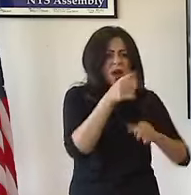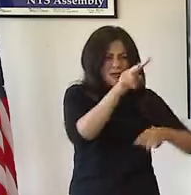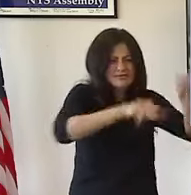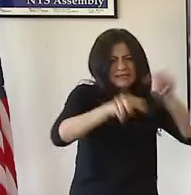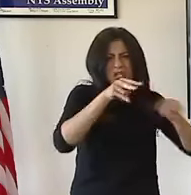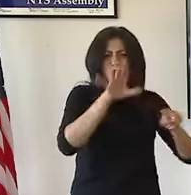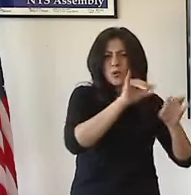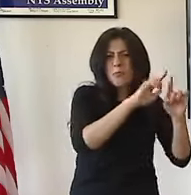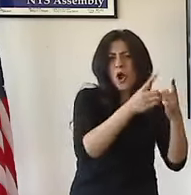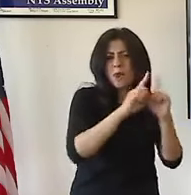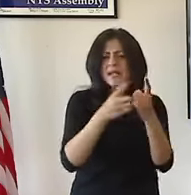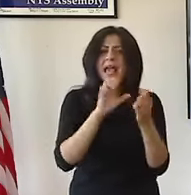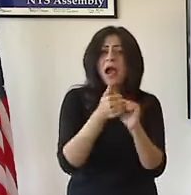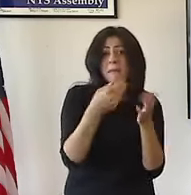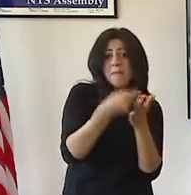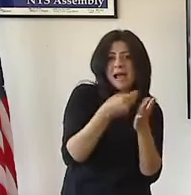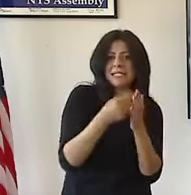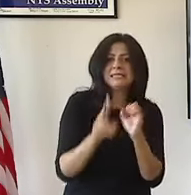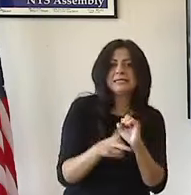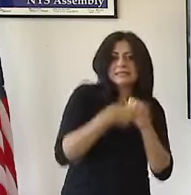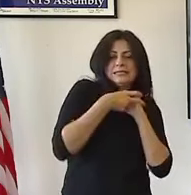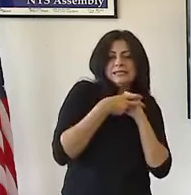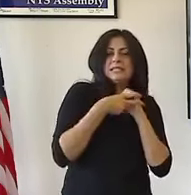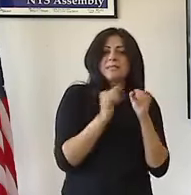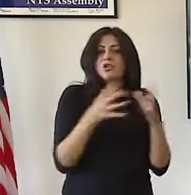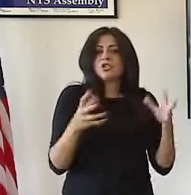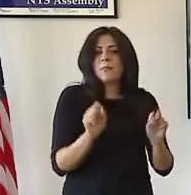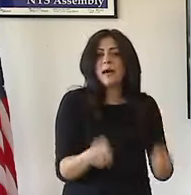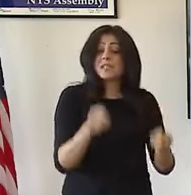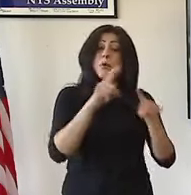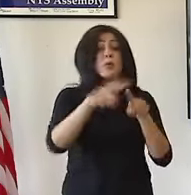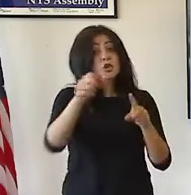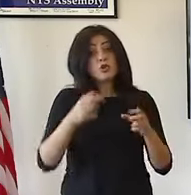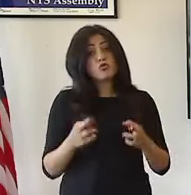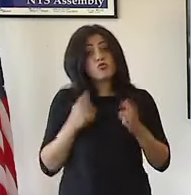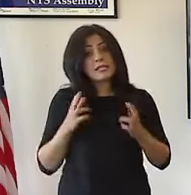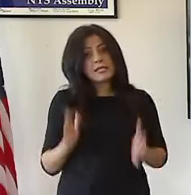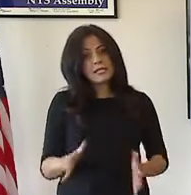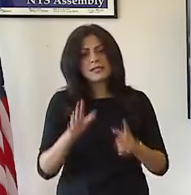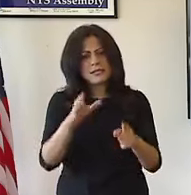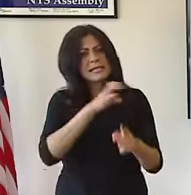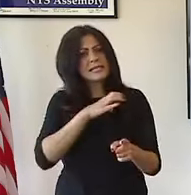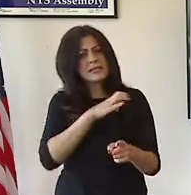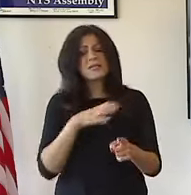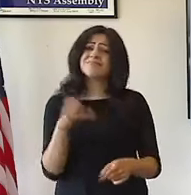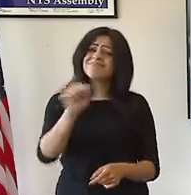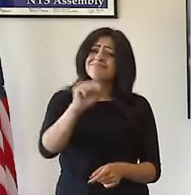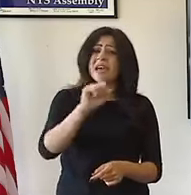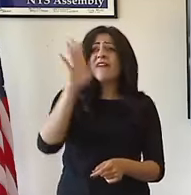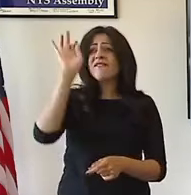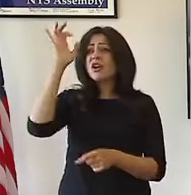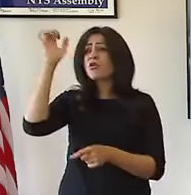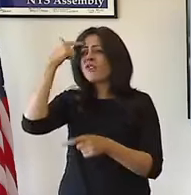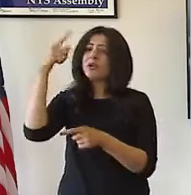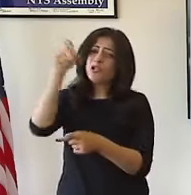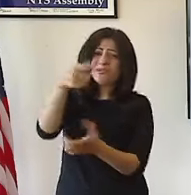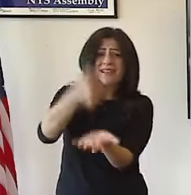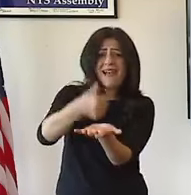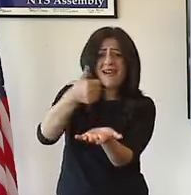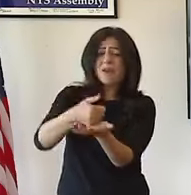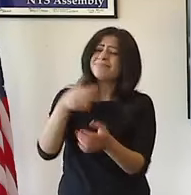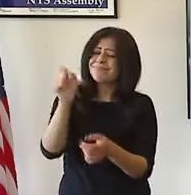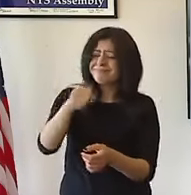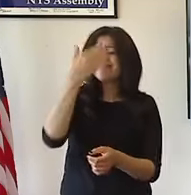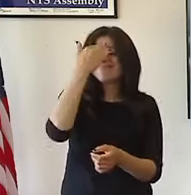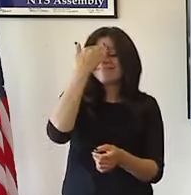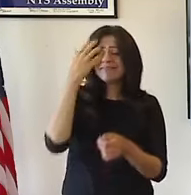conserve resources even further? We'll talk more about that. But you as a resident and as a citizen do need the federal government to come in. I know that there are tenants